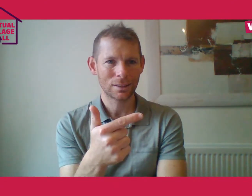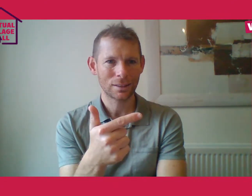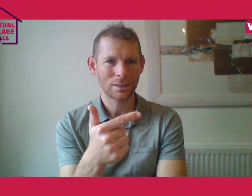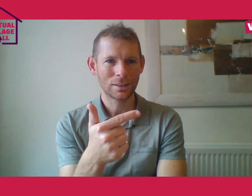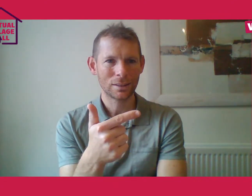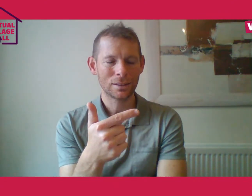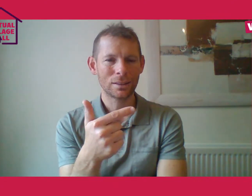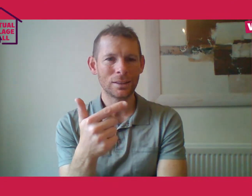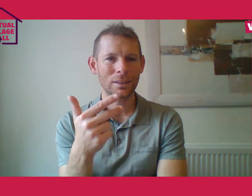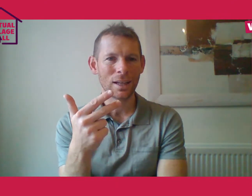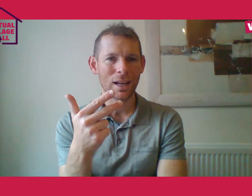17,